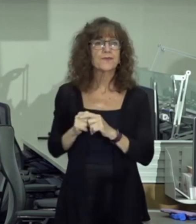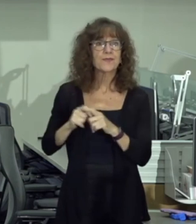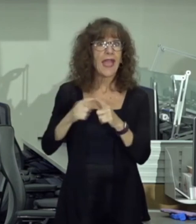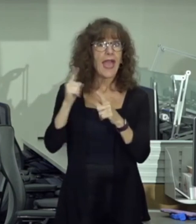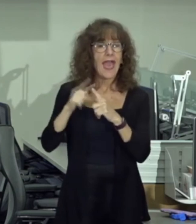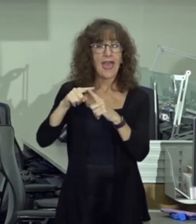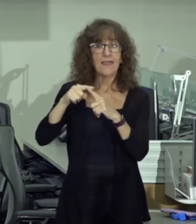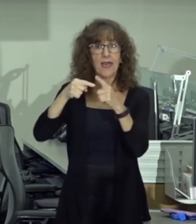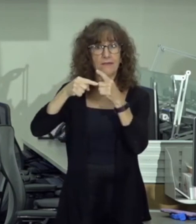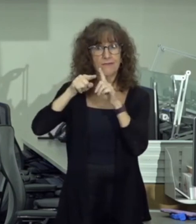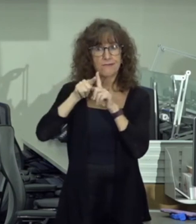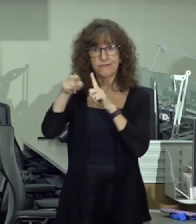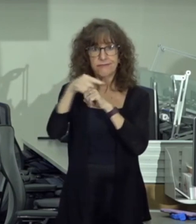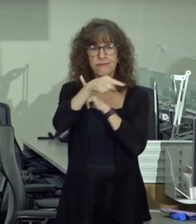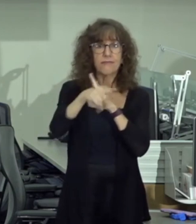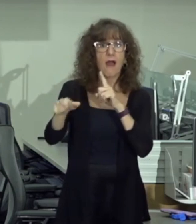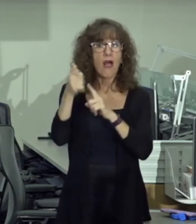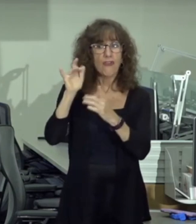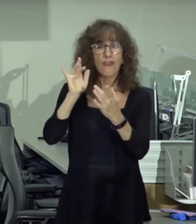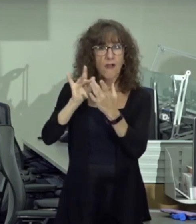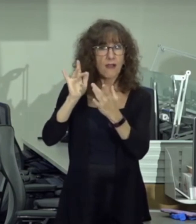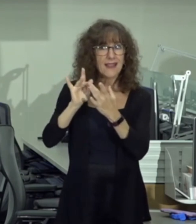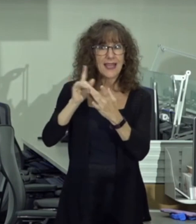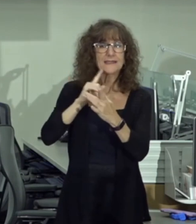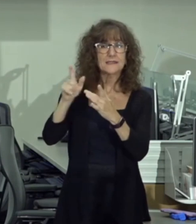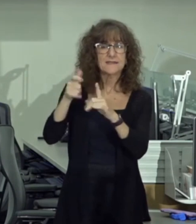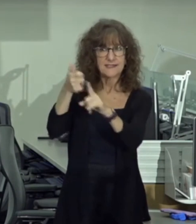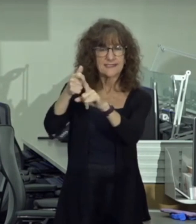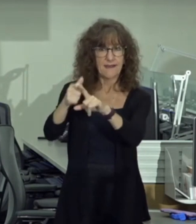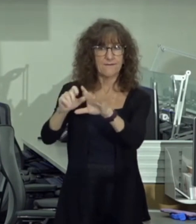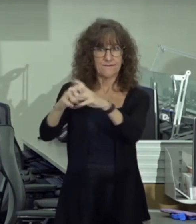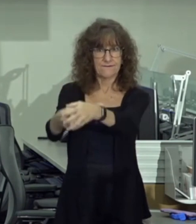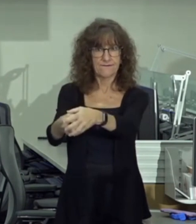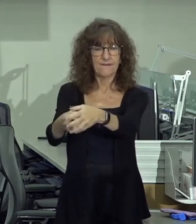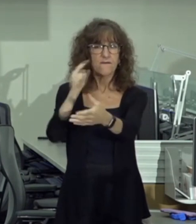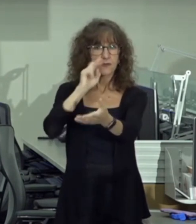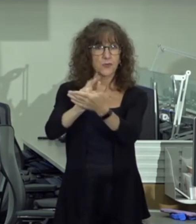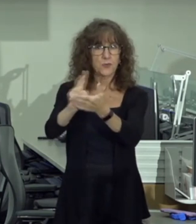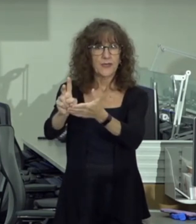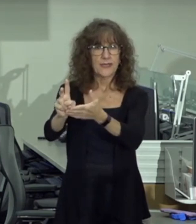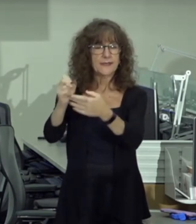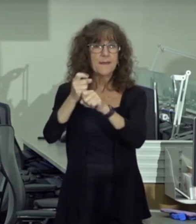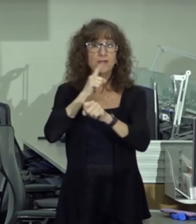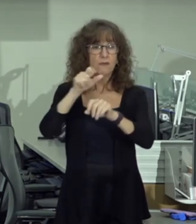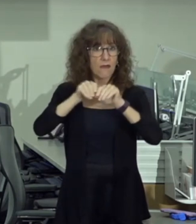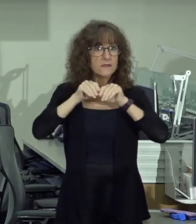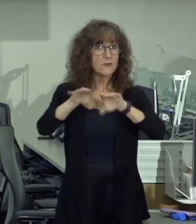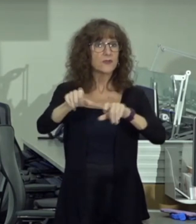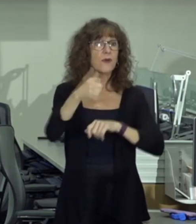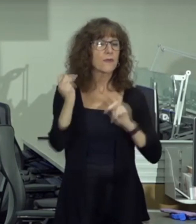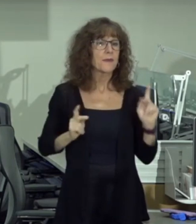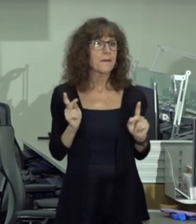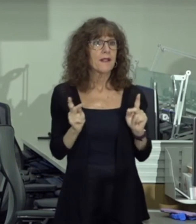then notify those other contacts and tell them to self-quarantine for at least 2 weeks. That's to make sure it doesn't spread to